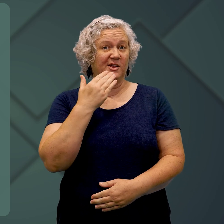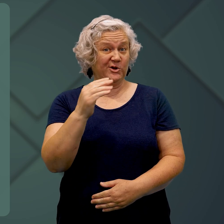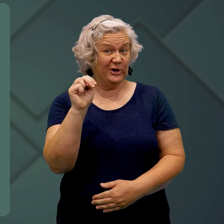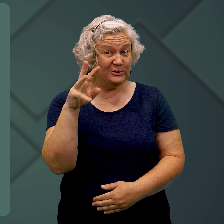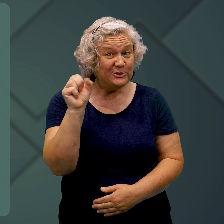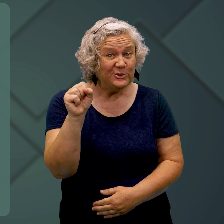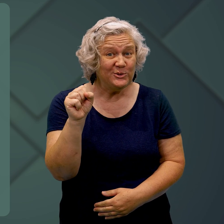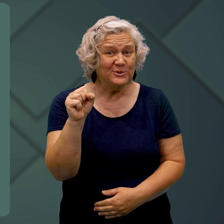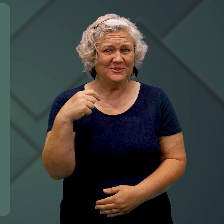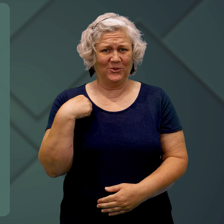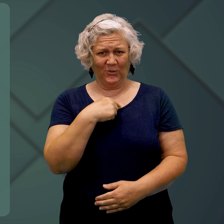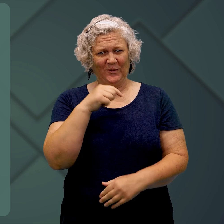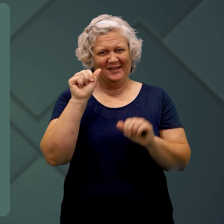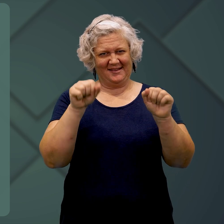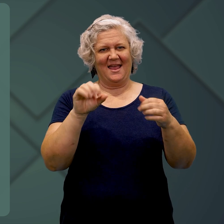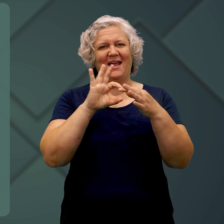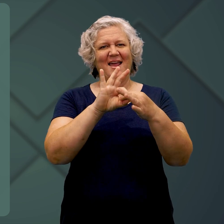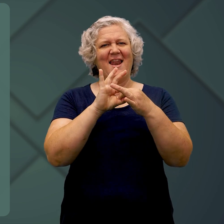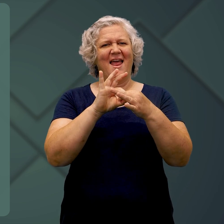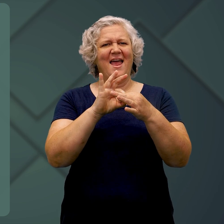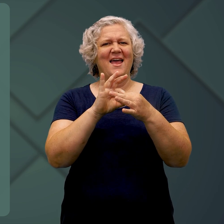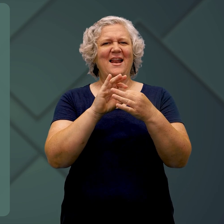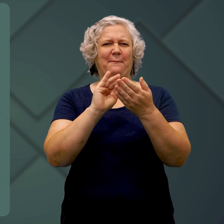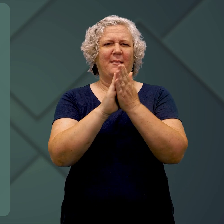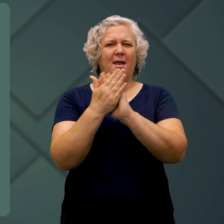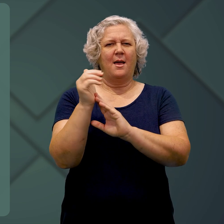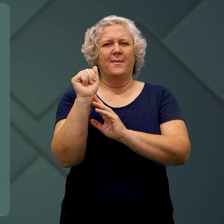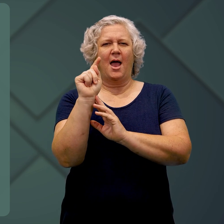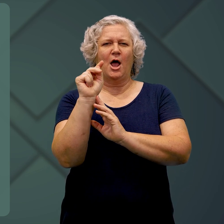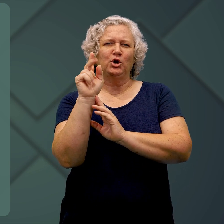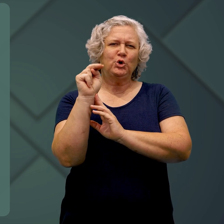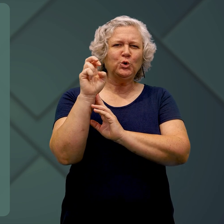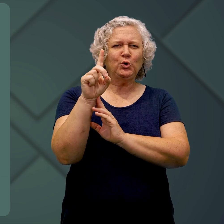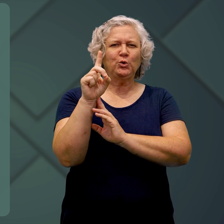The good news is that we can connect and become attuned with one another.